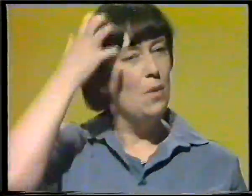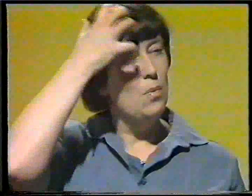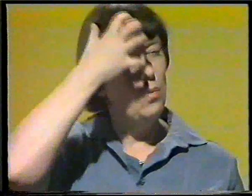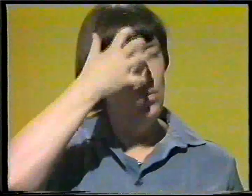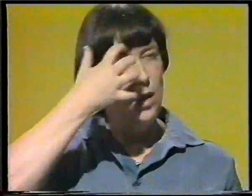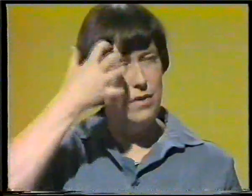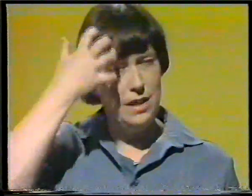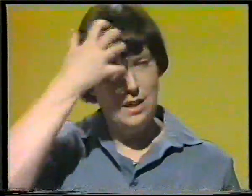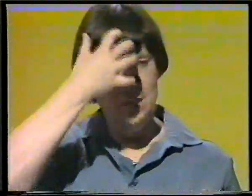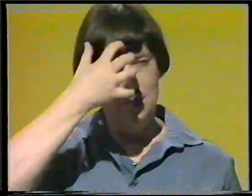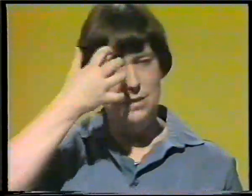Worried,